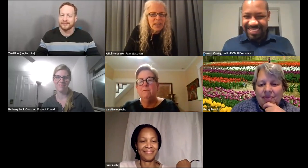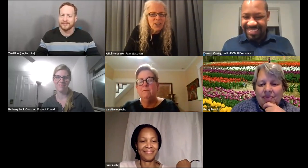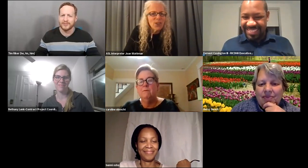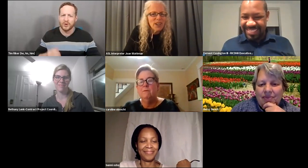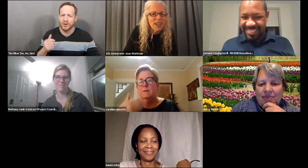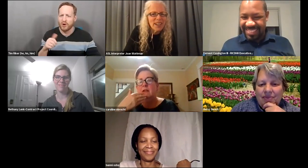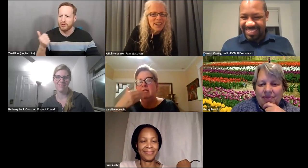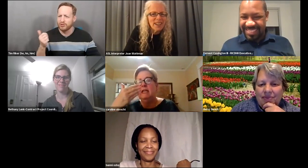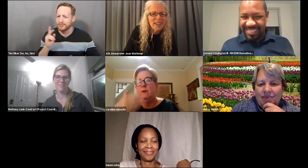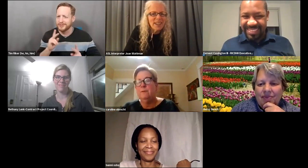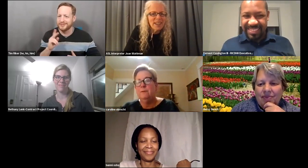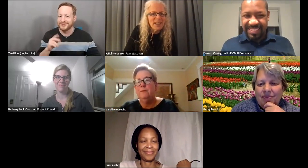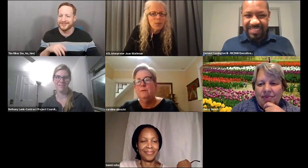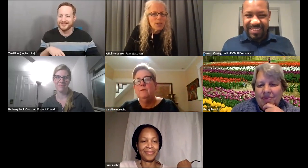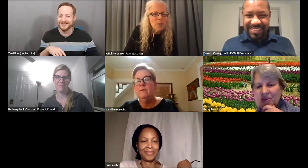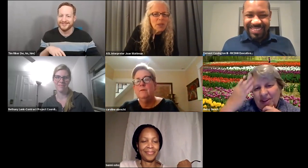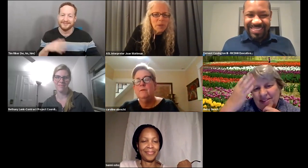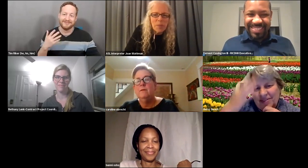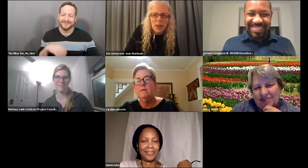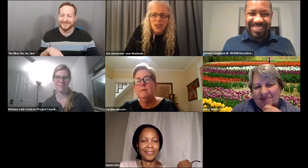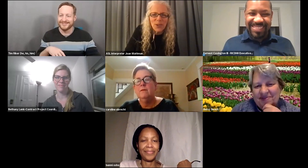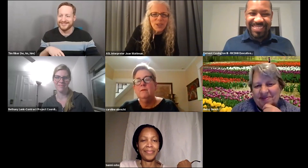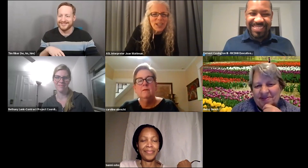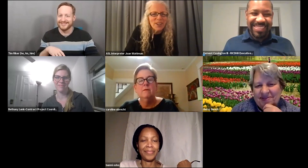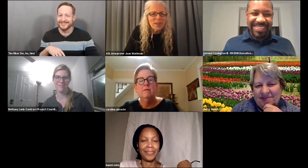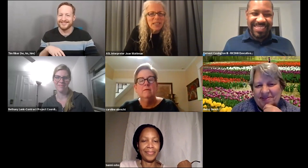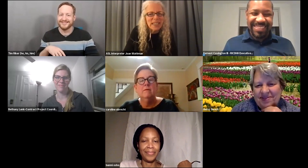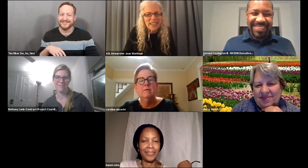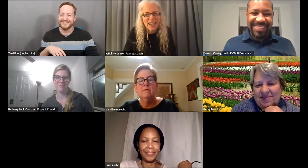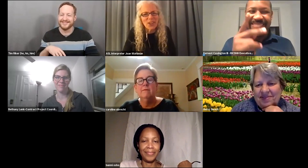you. There were some other people who were there in the meeting. I don't know if